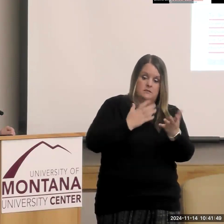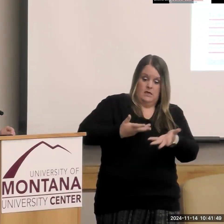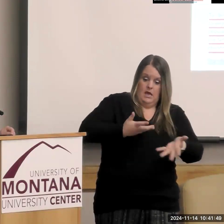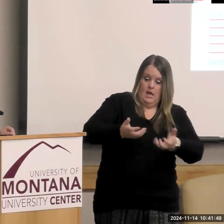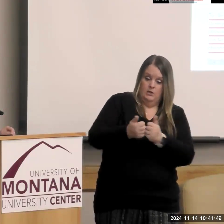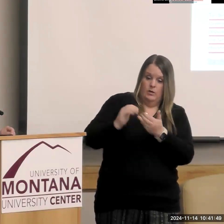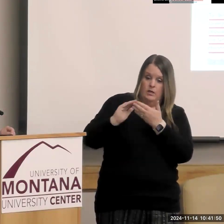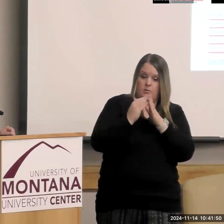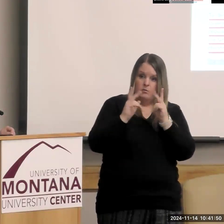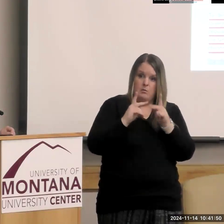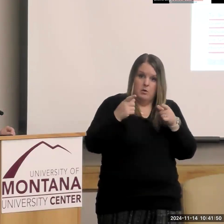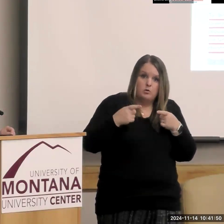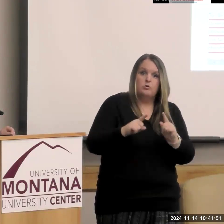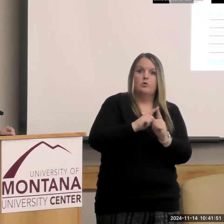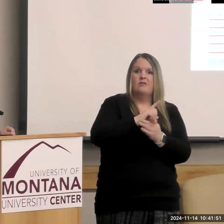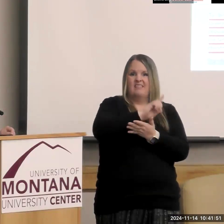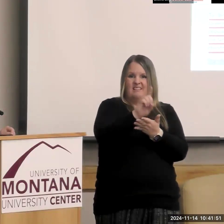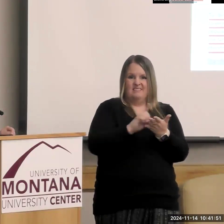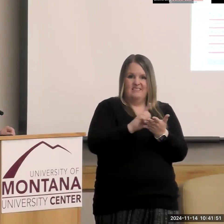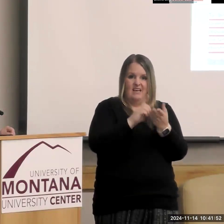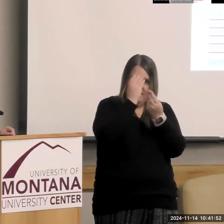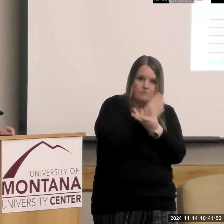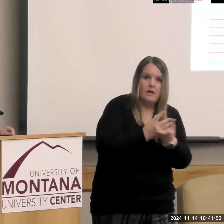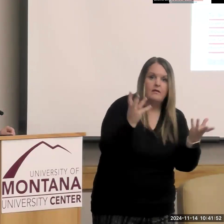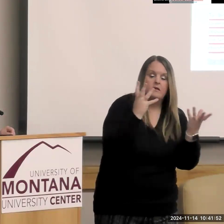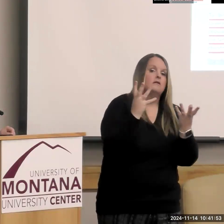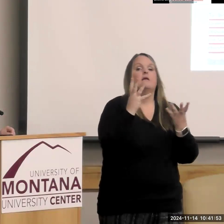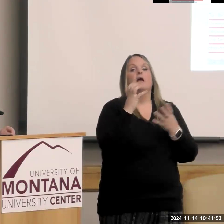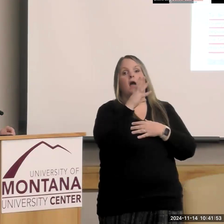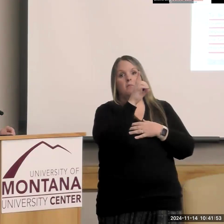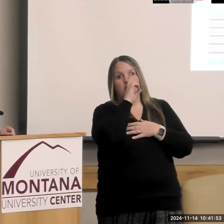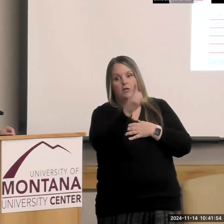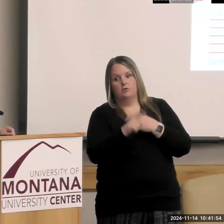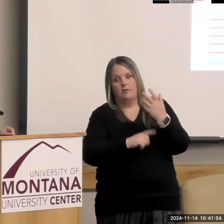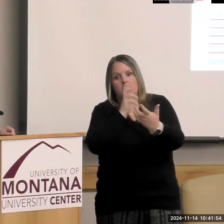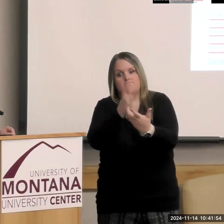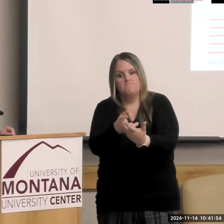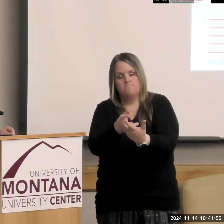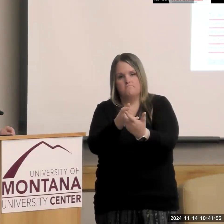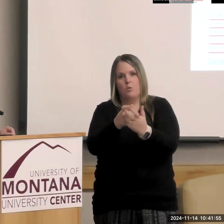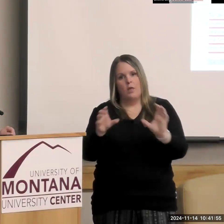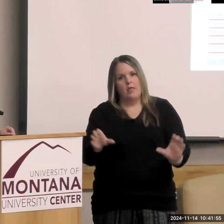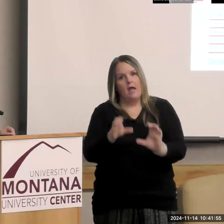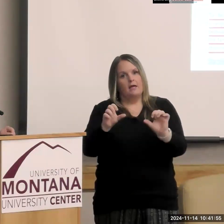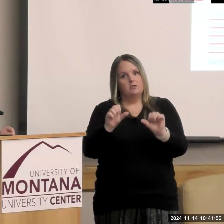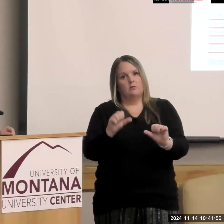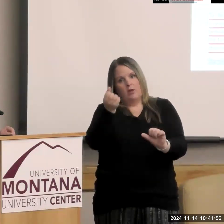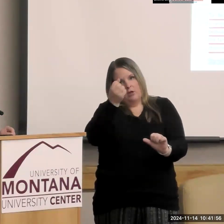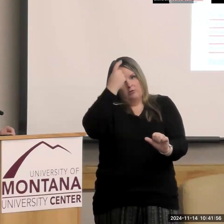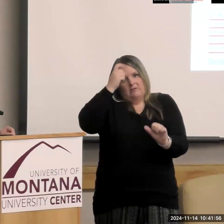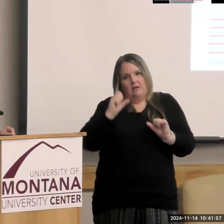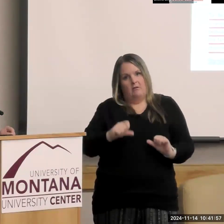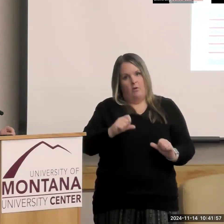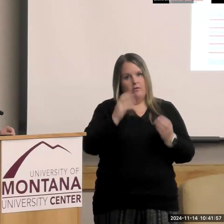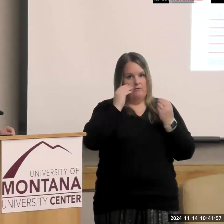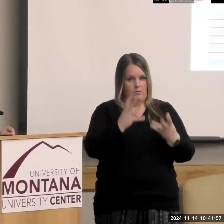messages and methods of dissemination to ensure community members are reached with actionable and understandable information, and